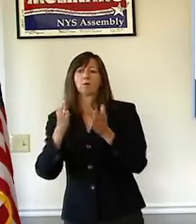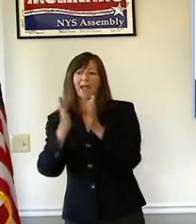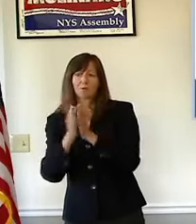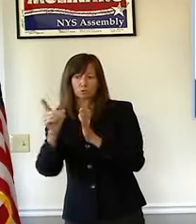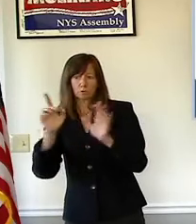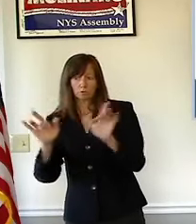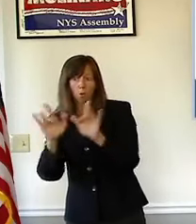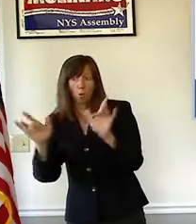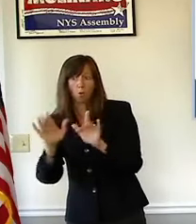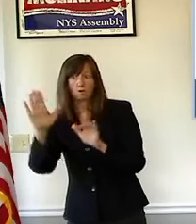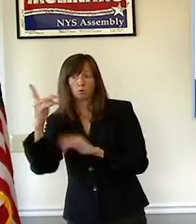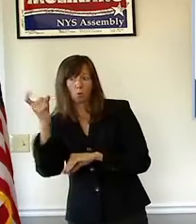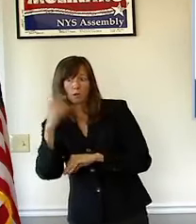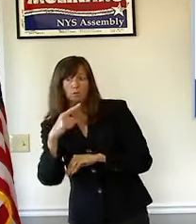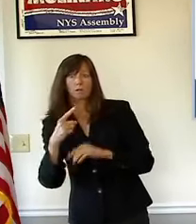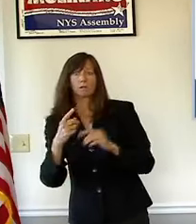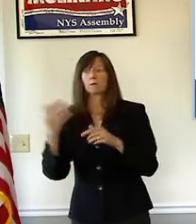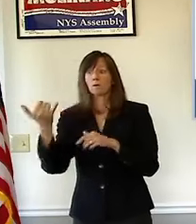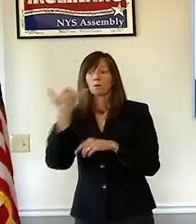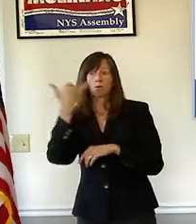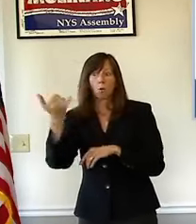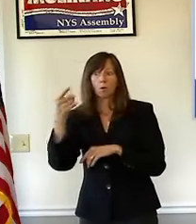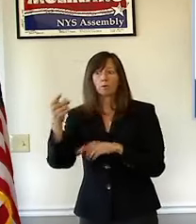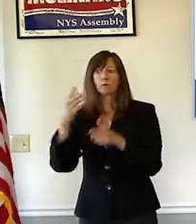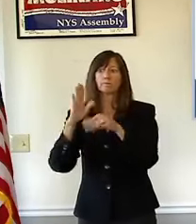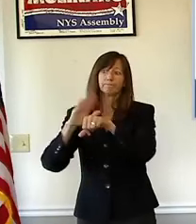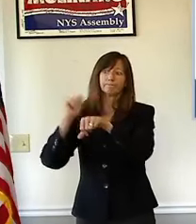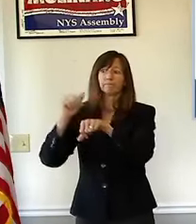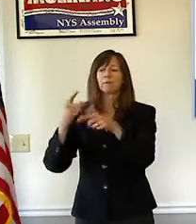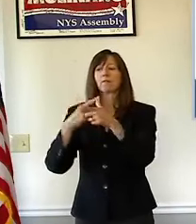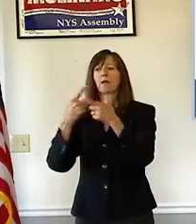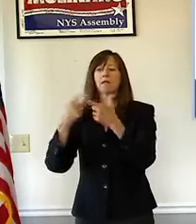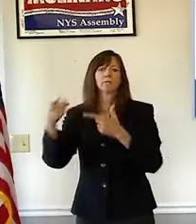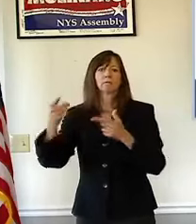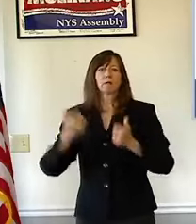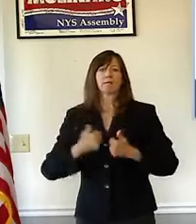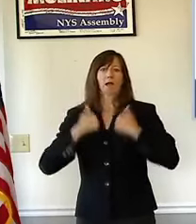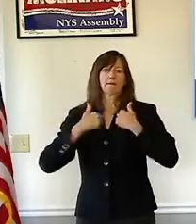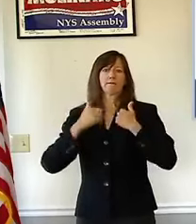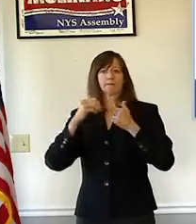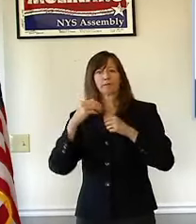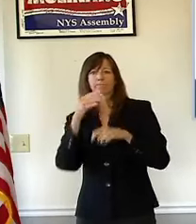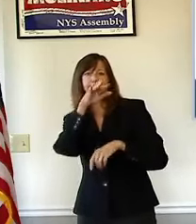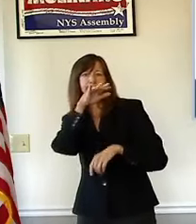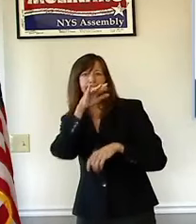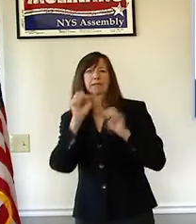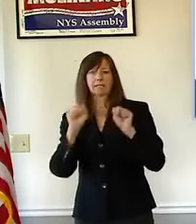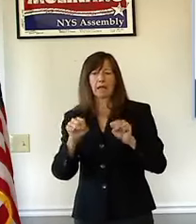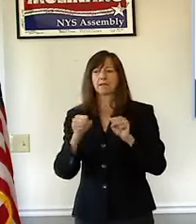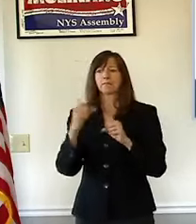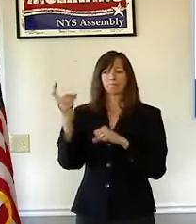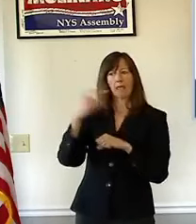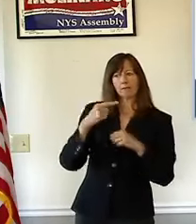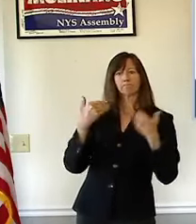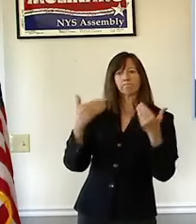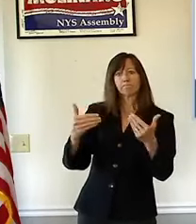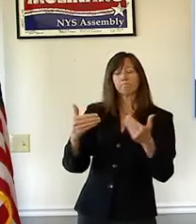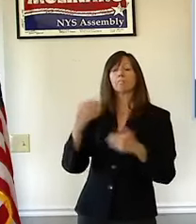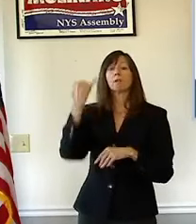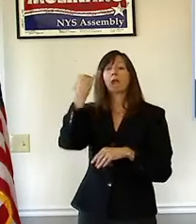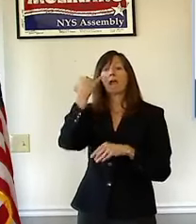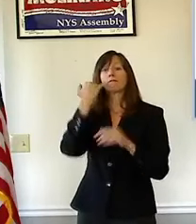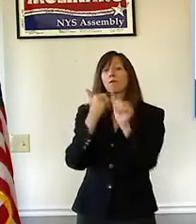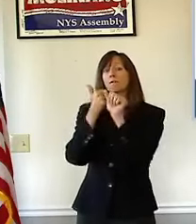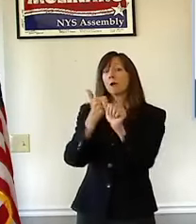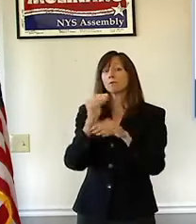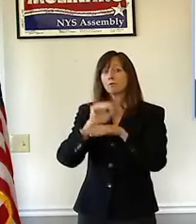up for to ask the question, you'll be live speaking with us. If you're following us on Facebook this evening and you have a question, please write it in the